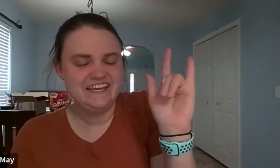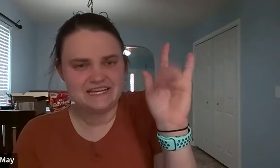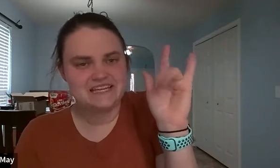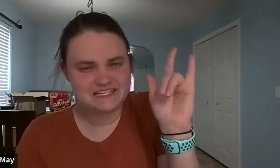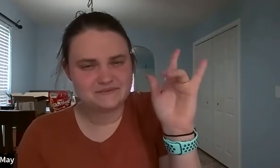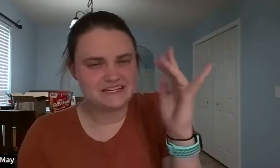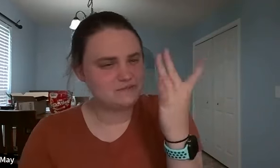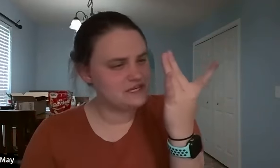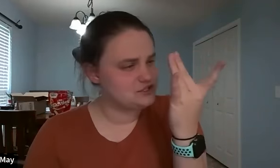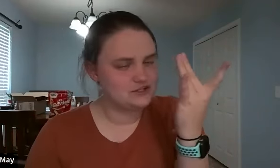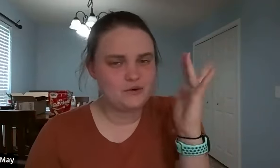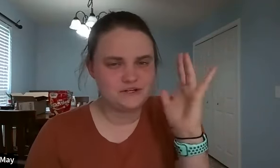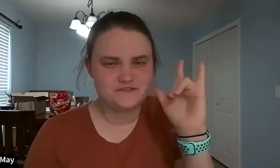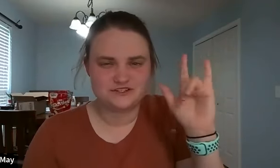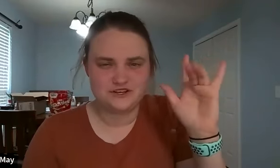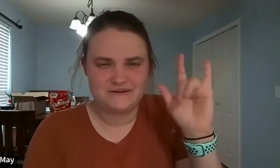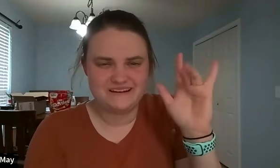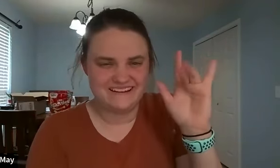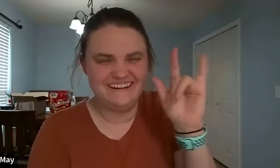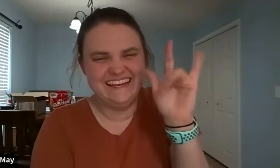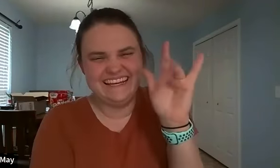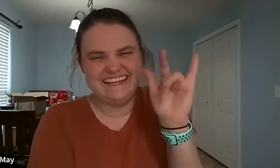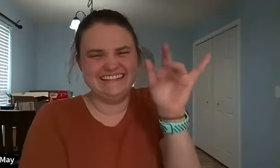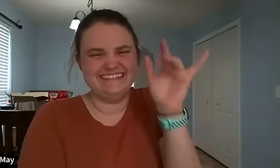It takes a minute to make sure to know which fingers are going down.